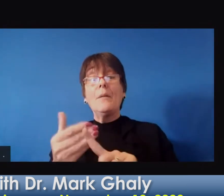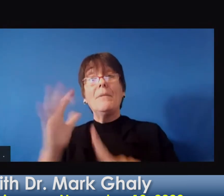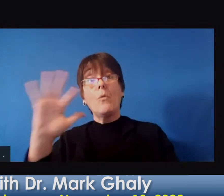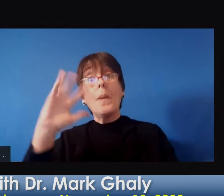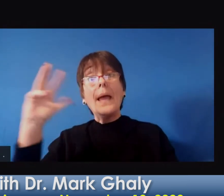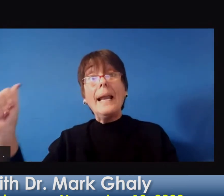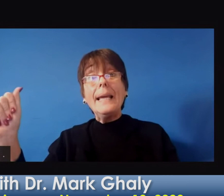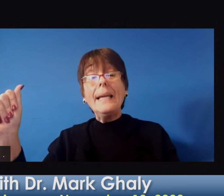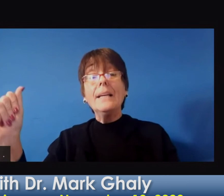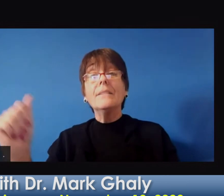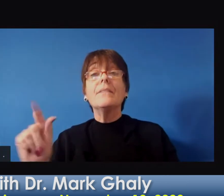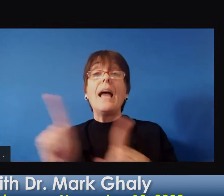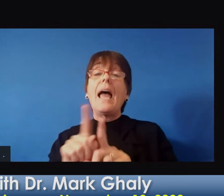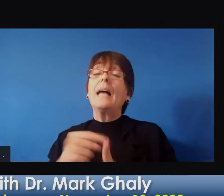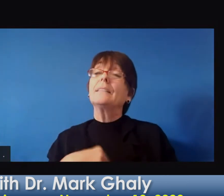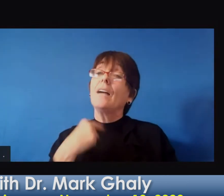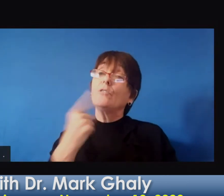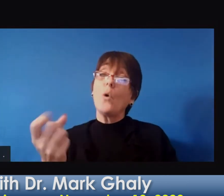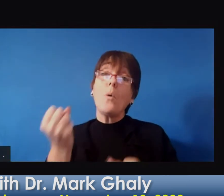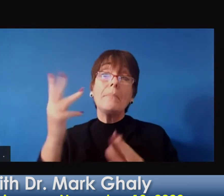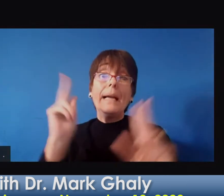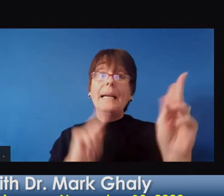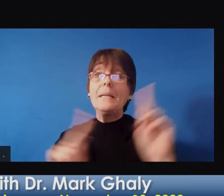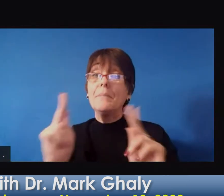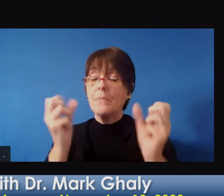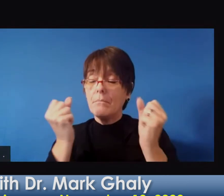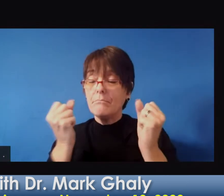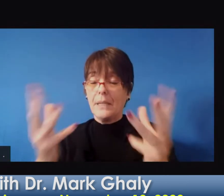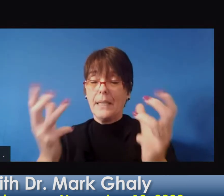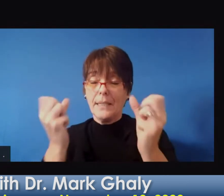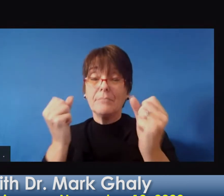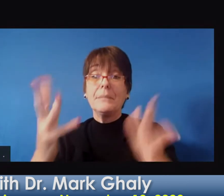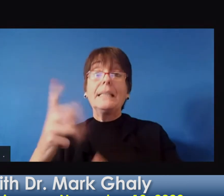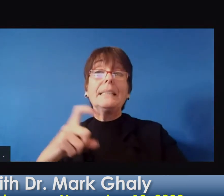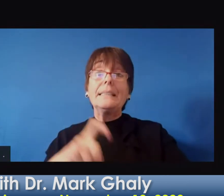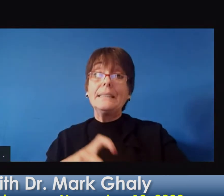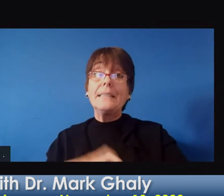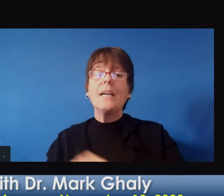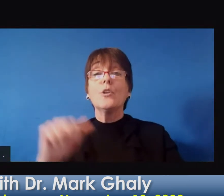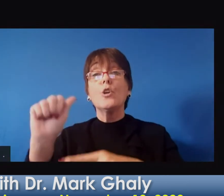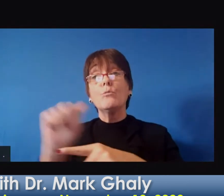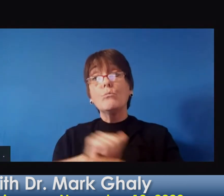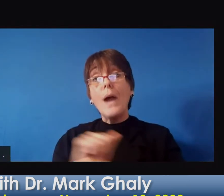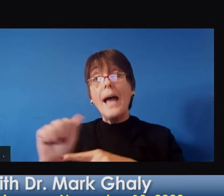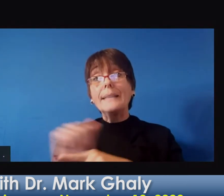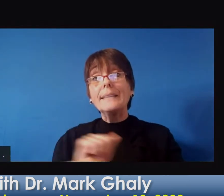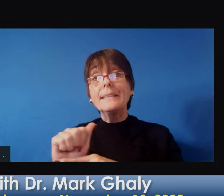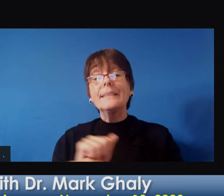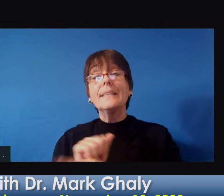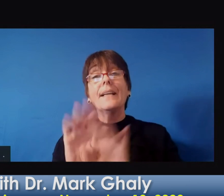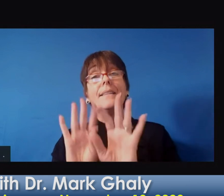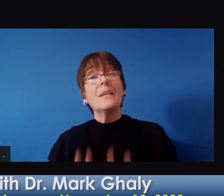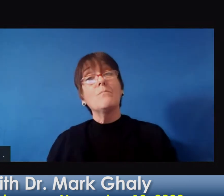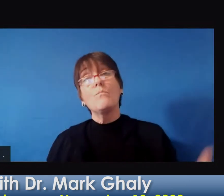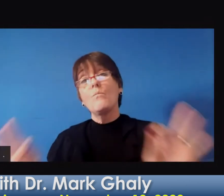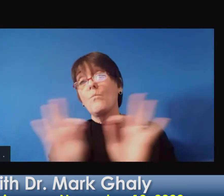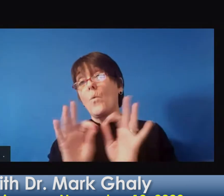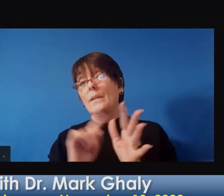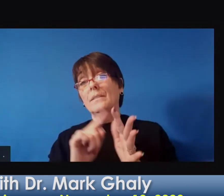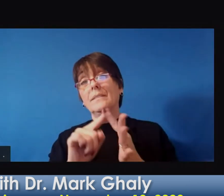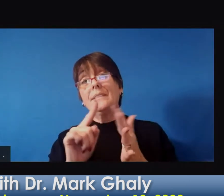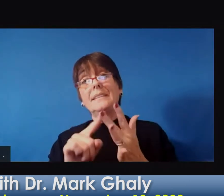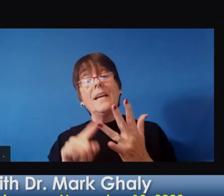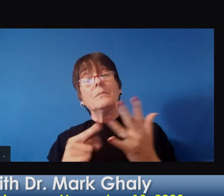traveling, as I've told many people many times, that practicing the important steps that we've